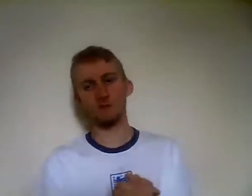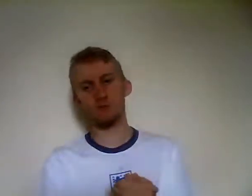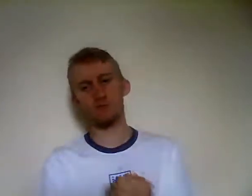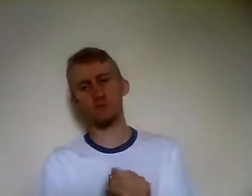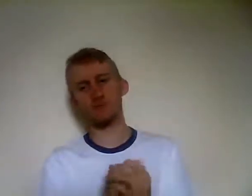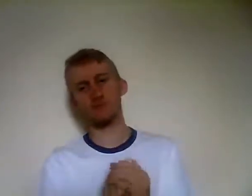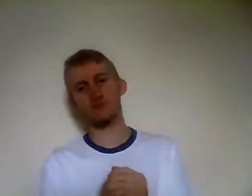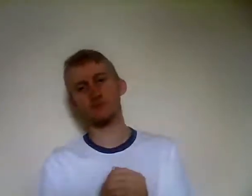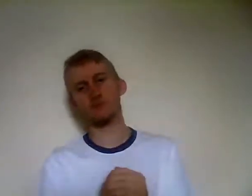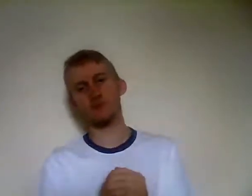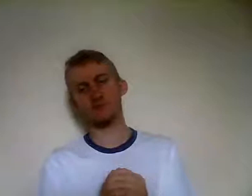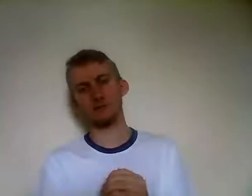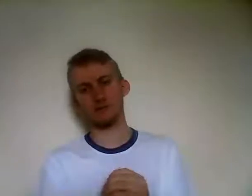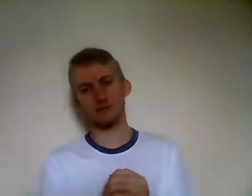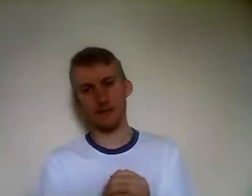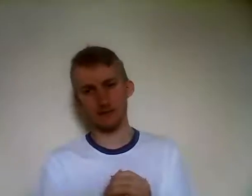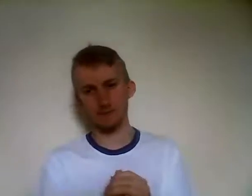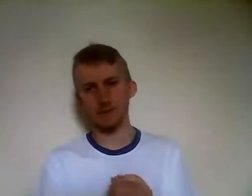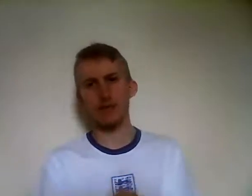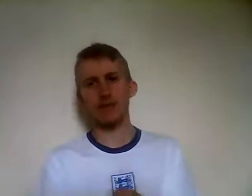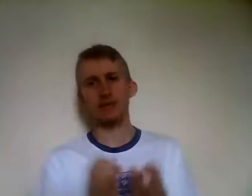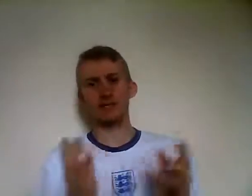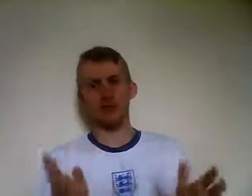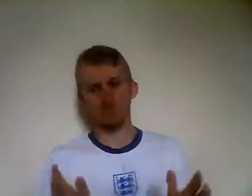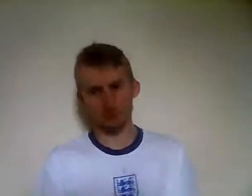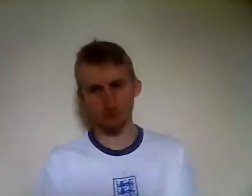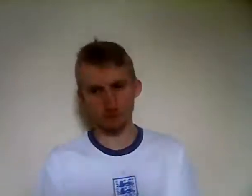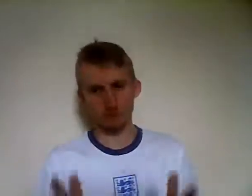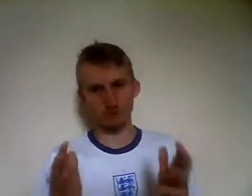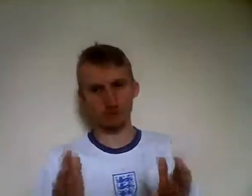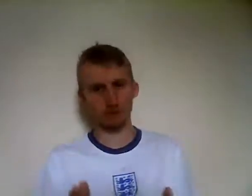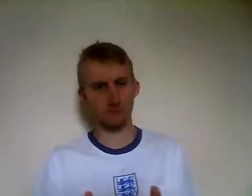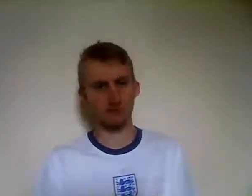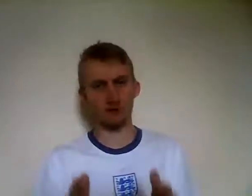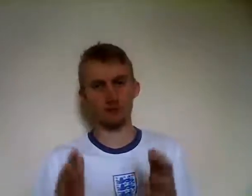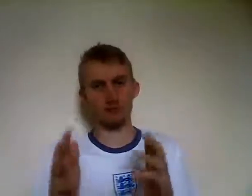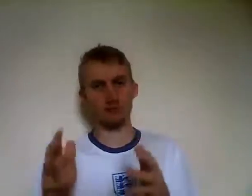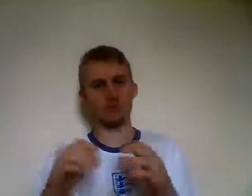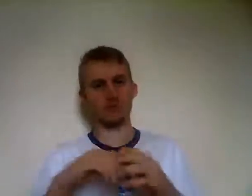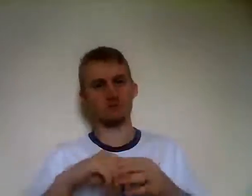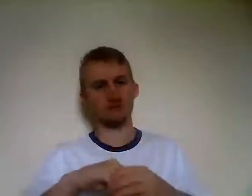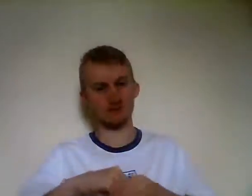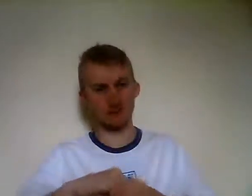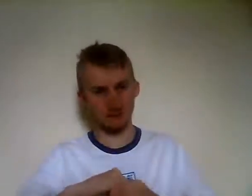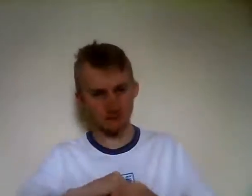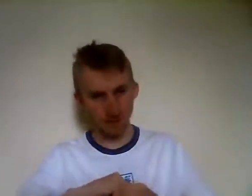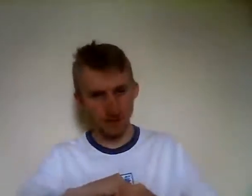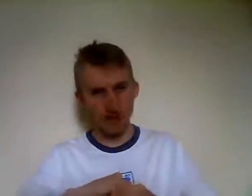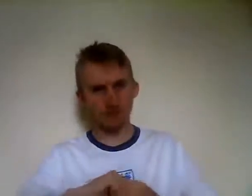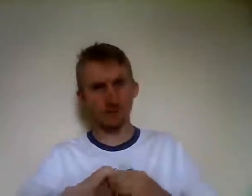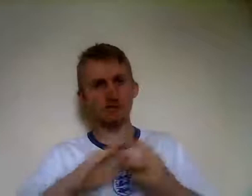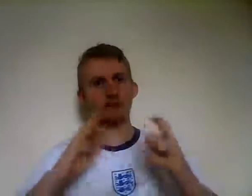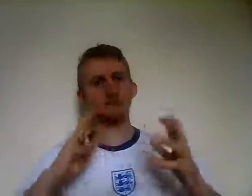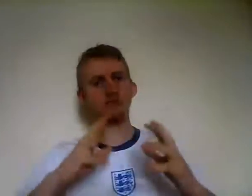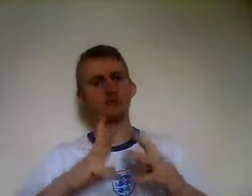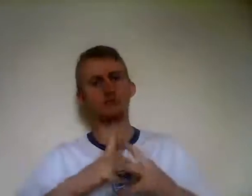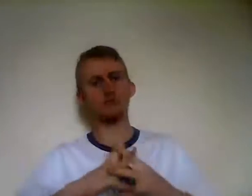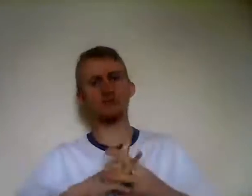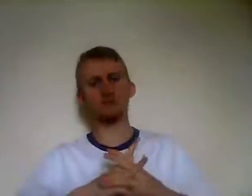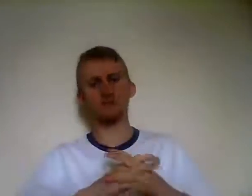up order on the 17th of February 2010. Again, this was because of money being owed to HMRC. The hearing was adjourned until